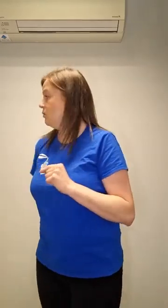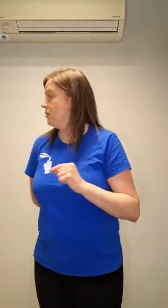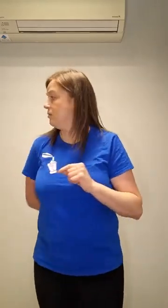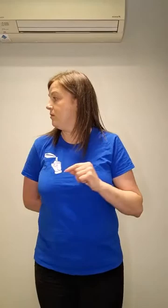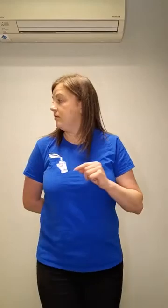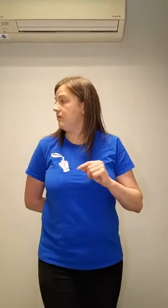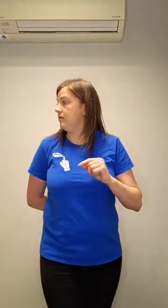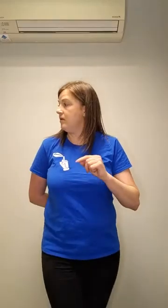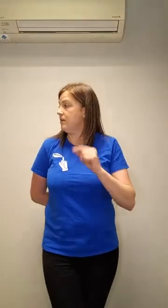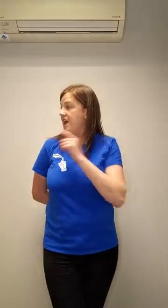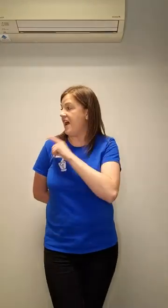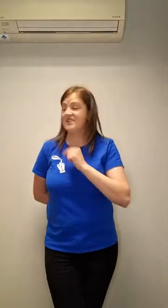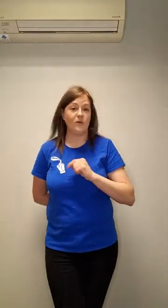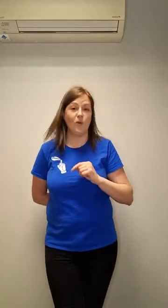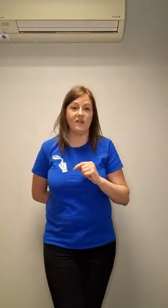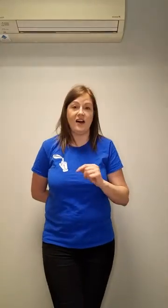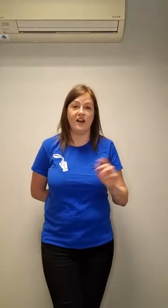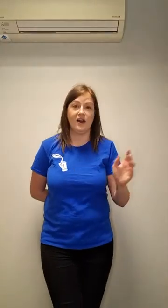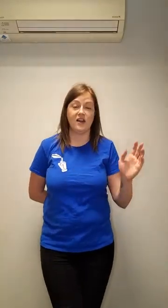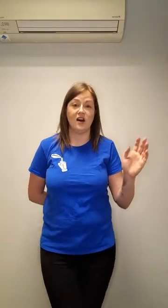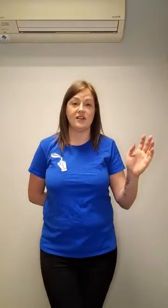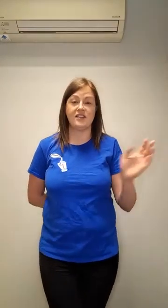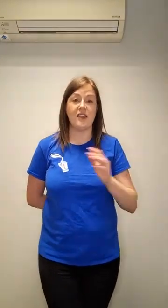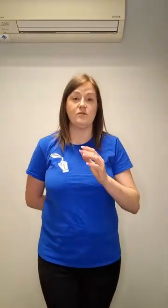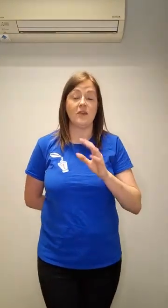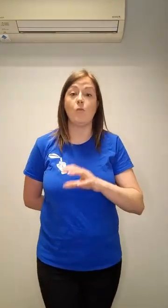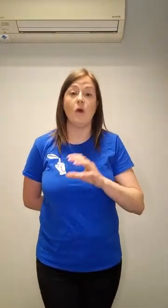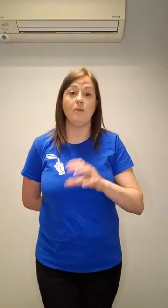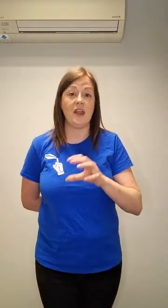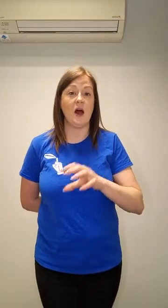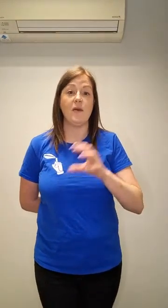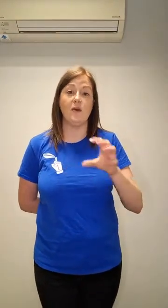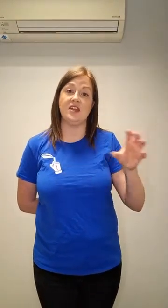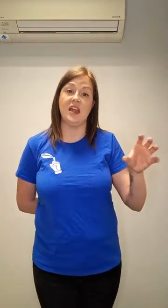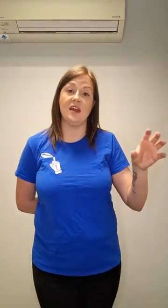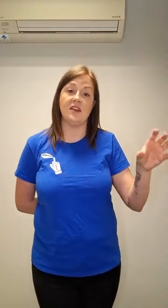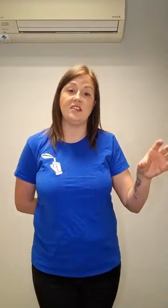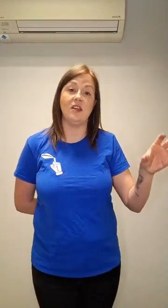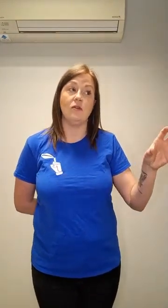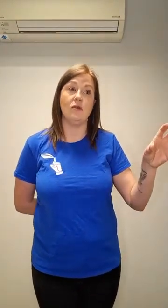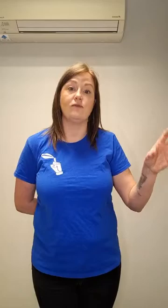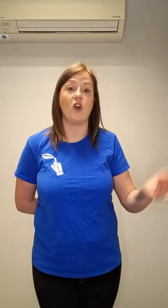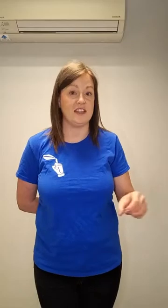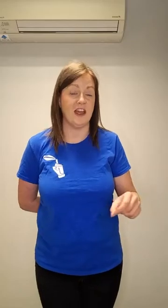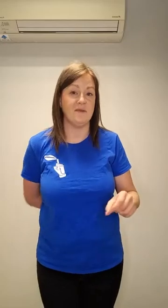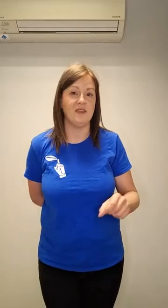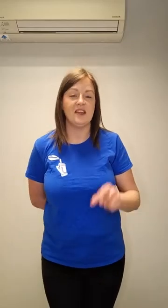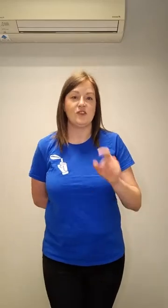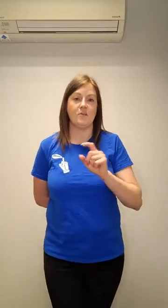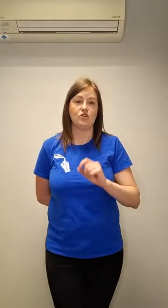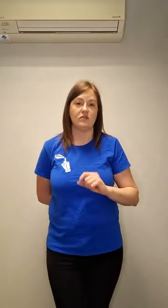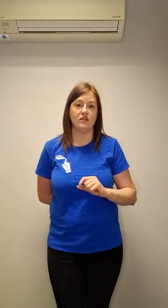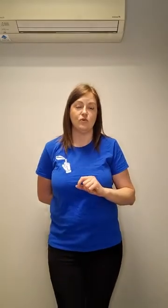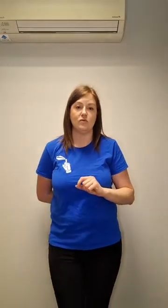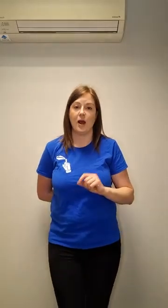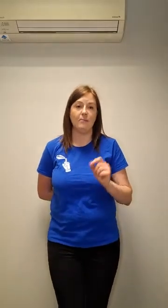So yeah, so all of our lives are saved, but they won't be uploaded again until Friday. So make sure that you come